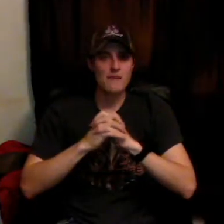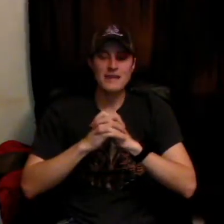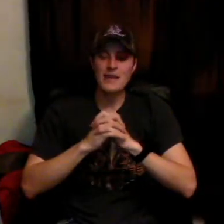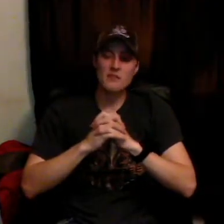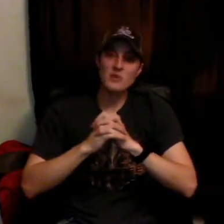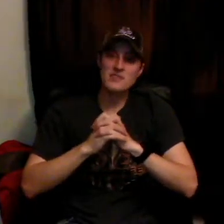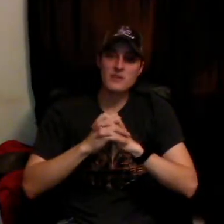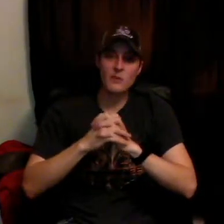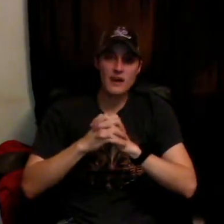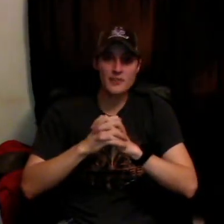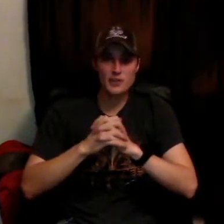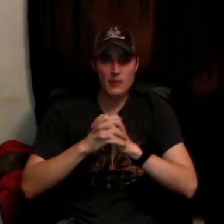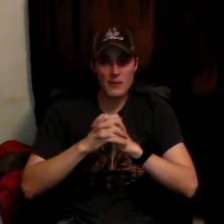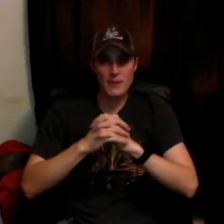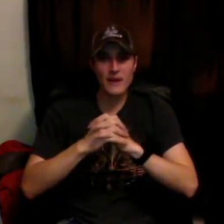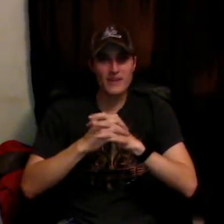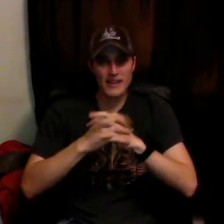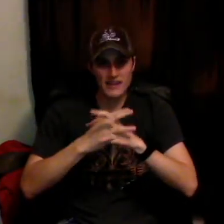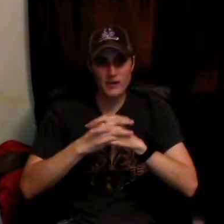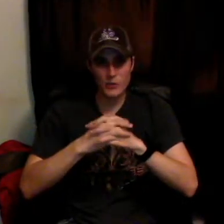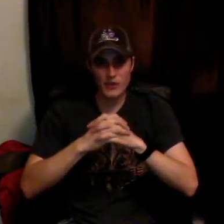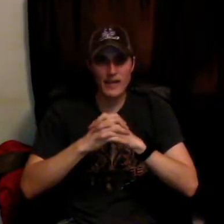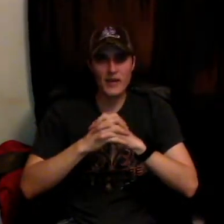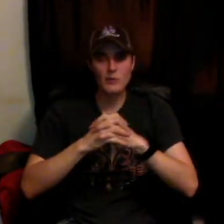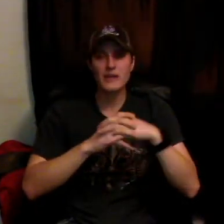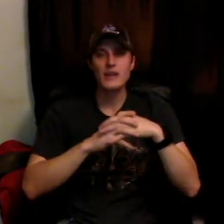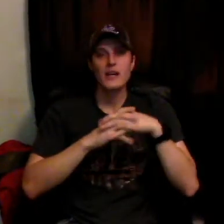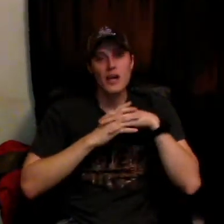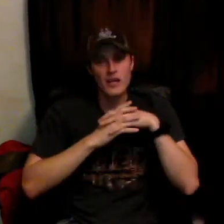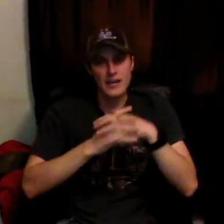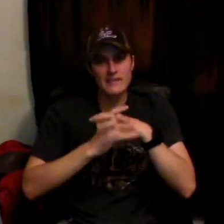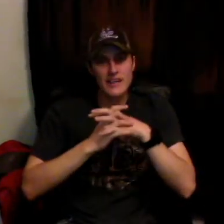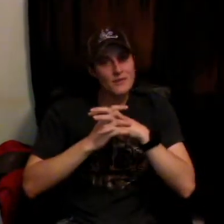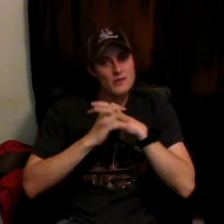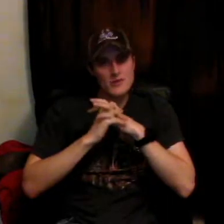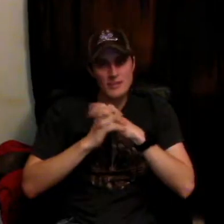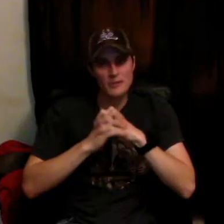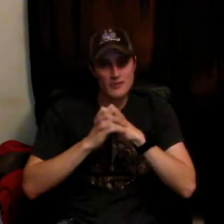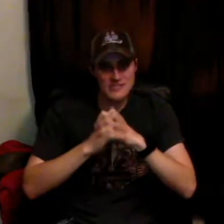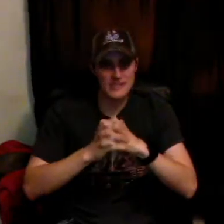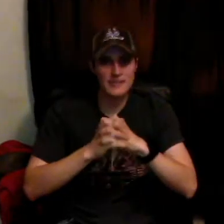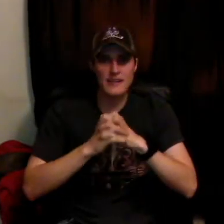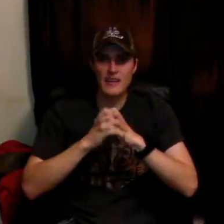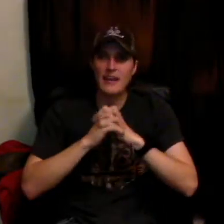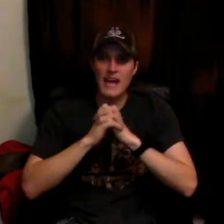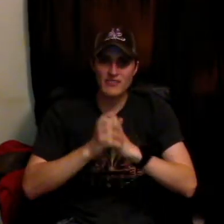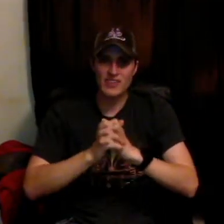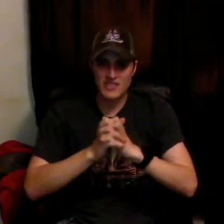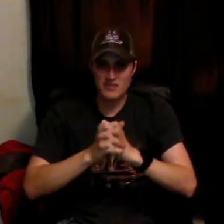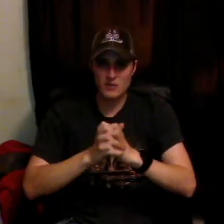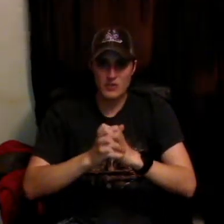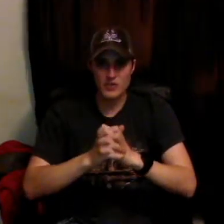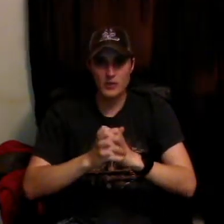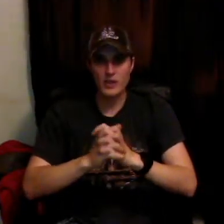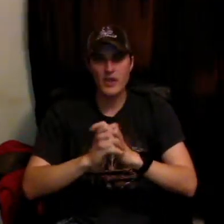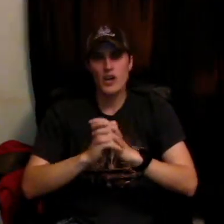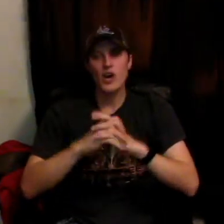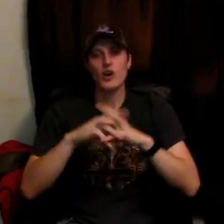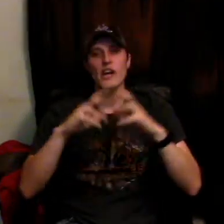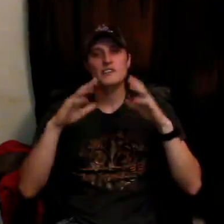mean, every once in a while deer pop out and it'll work out, but a lot of times you're just up there sitting and half guessing what you're doing, okay?